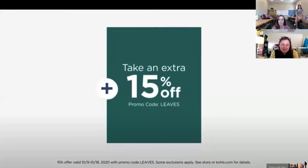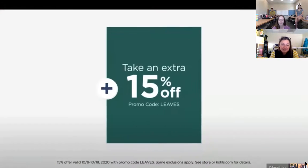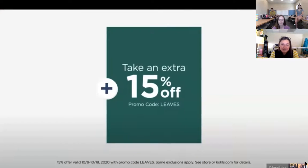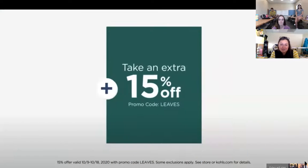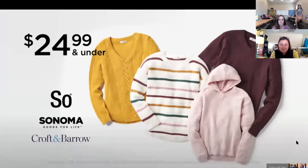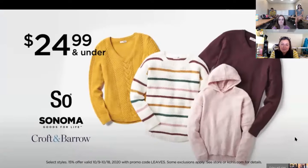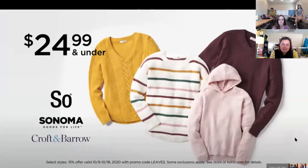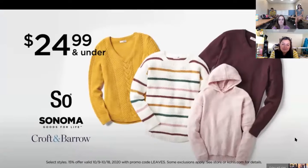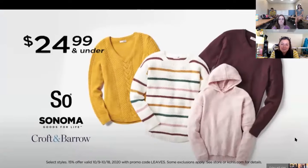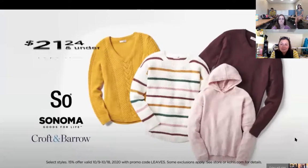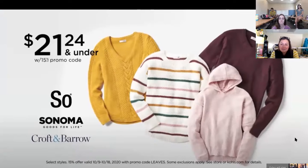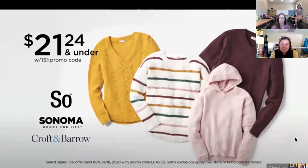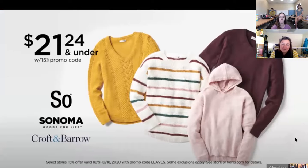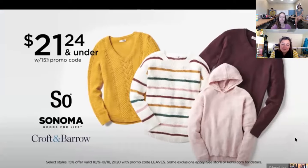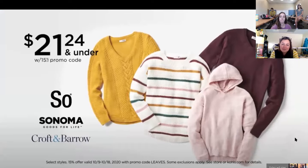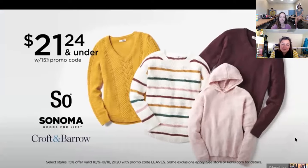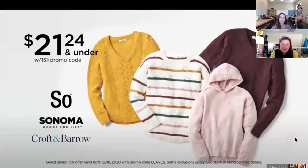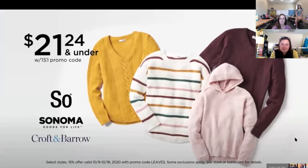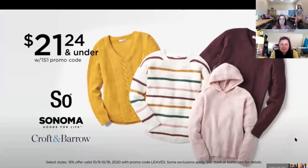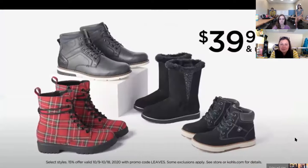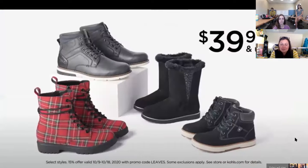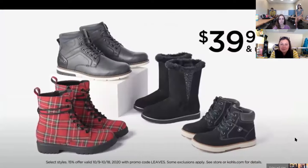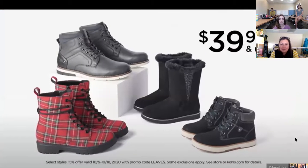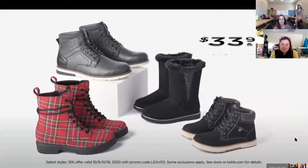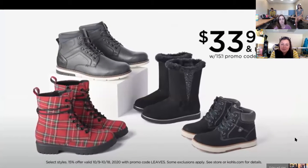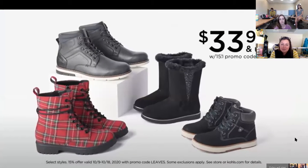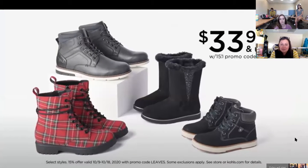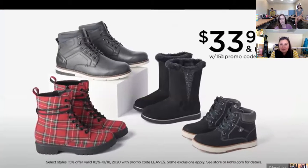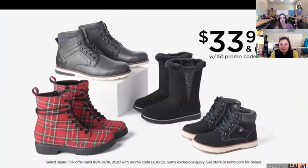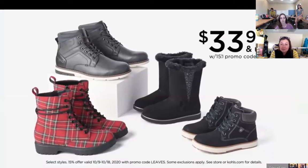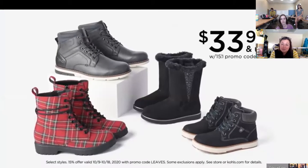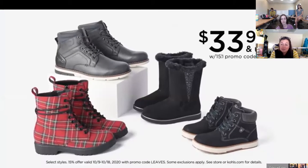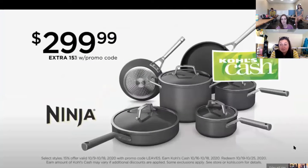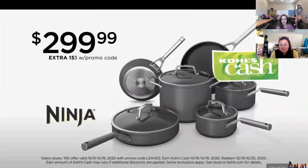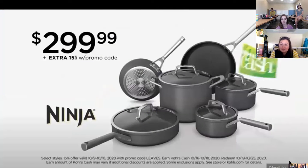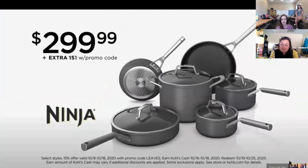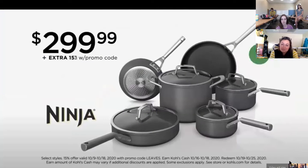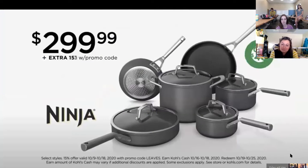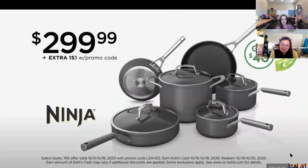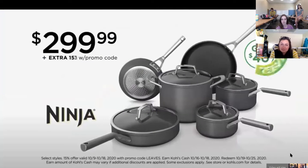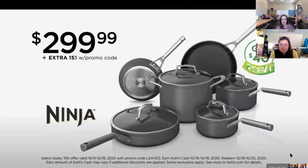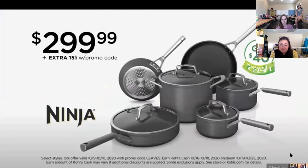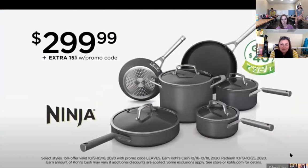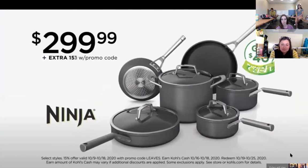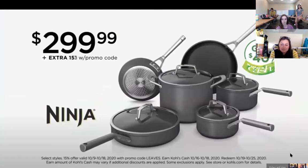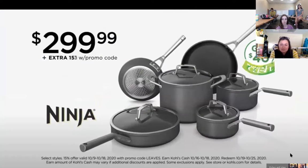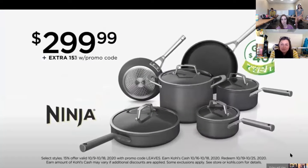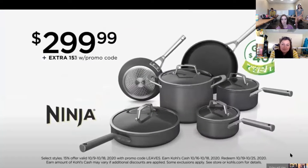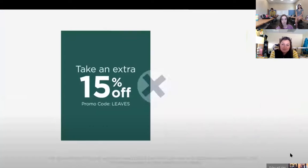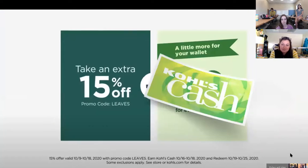off. Get sweaters for the family, 21-24 and under. Boots for the family, $33.99 and under. And save on the Ninja cookware set, $299.99. Plus, get Kohl's